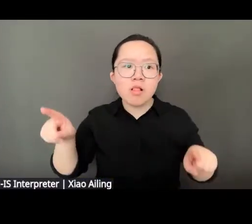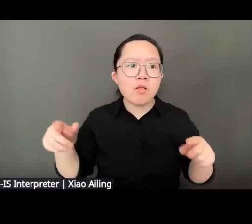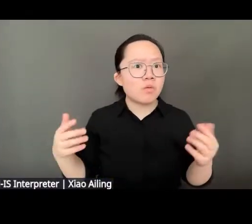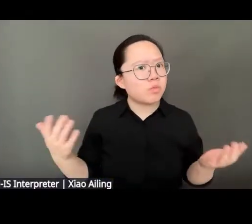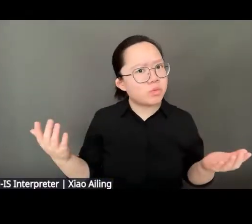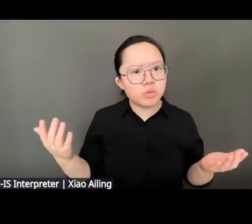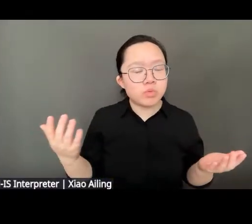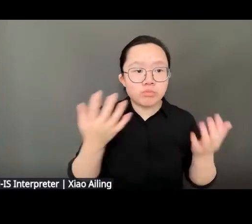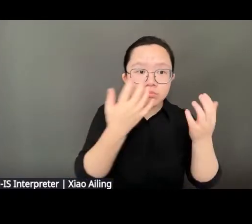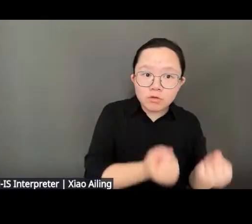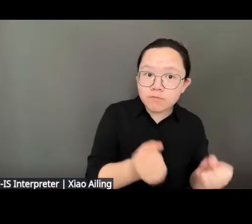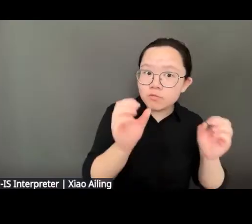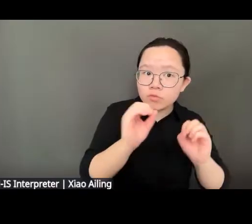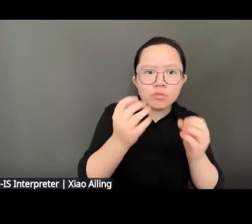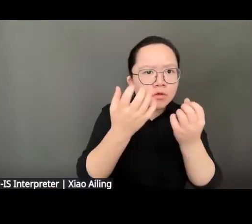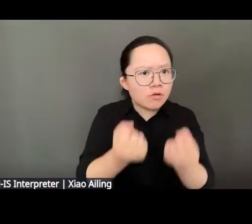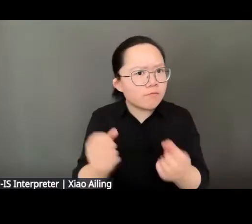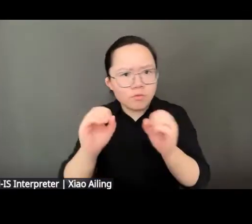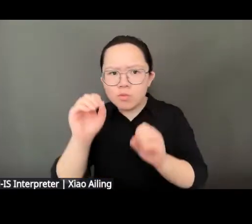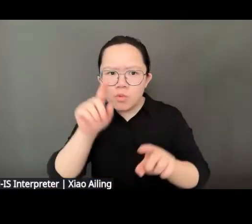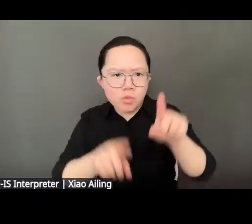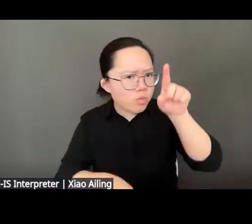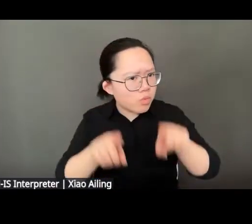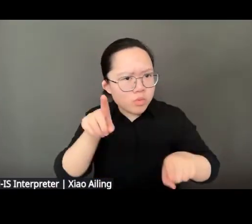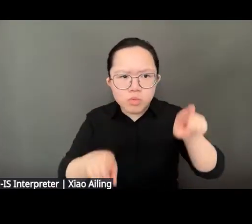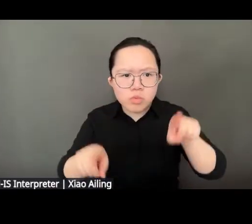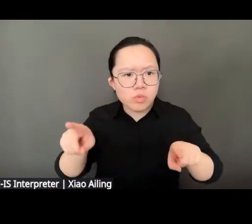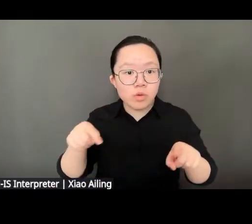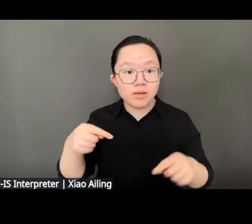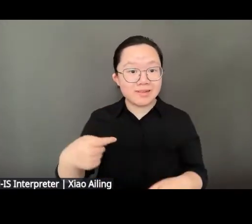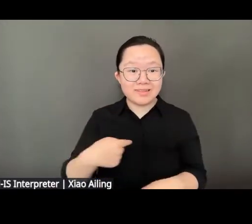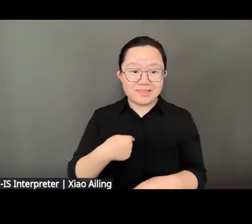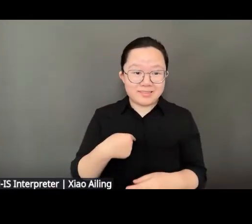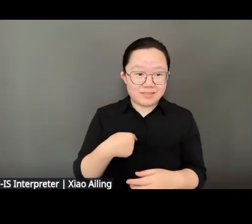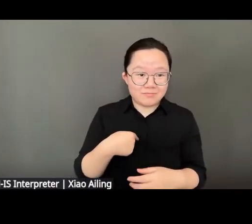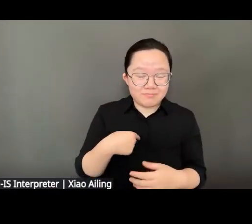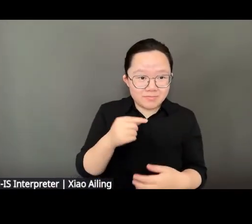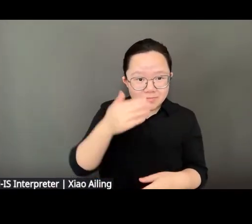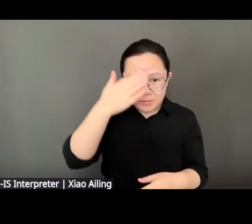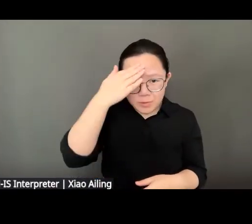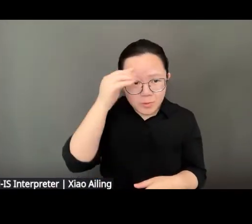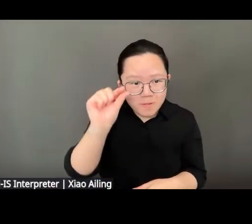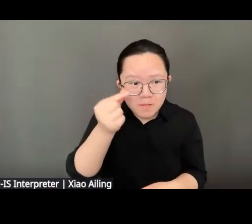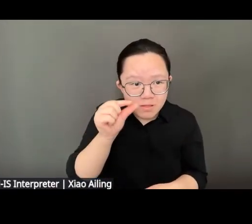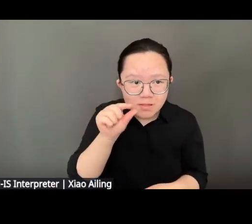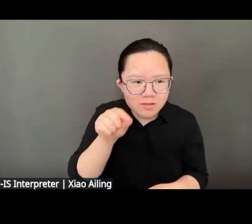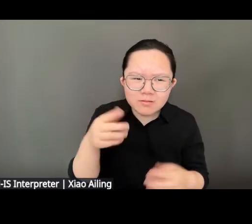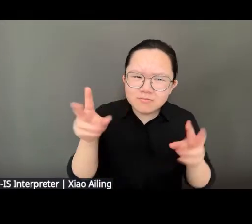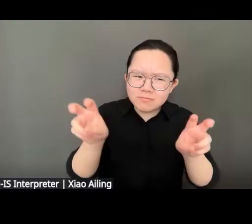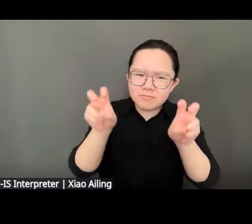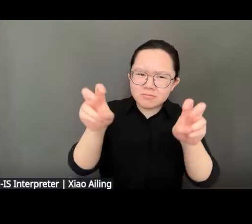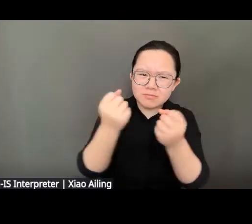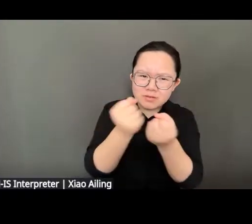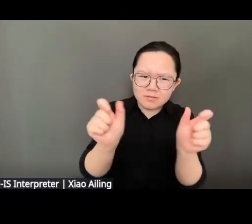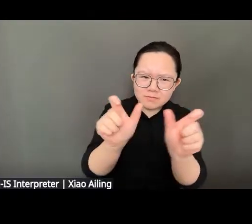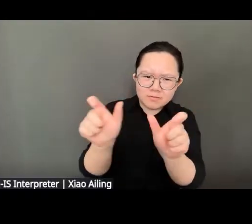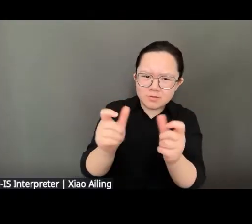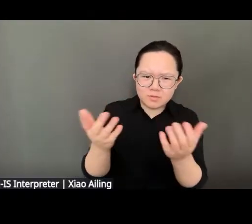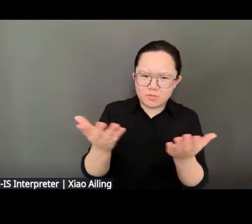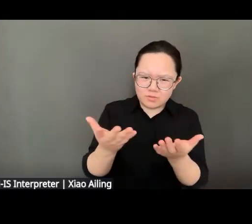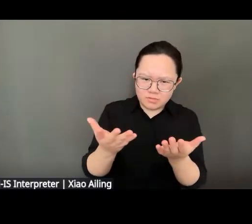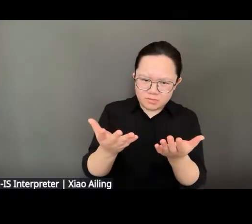with safeguarding apart from kind of the basic compliance. So luckily, I wasn't in charge